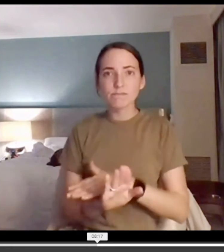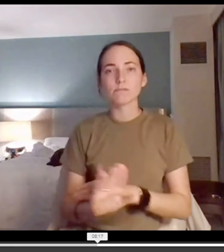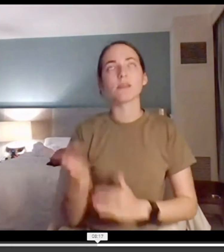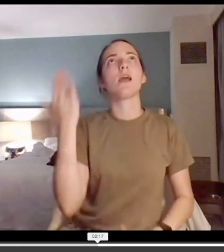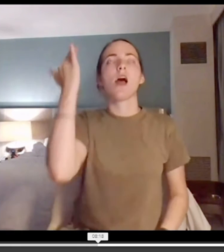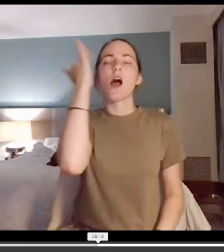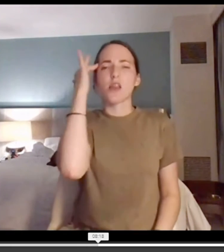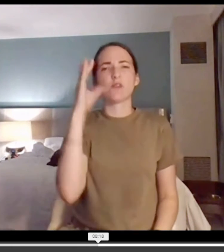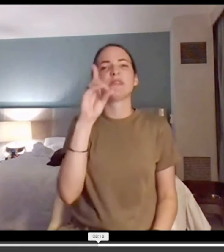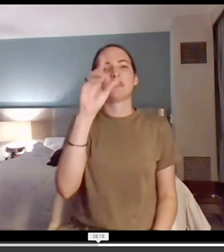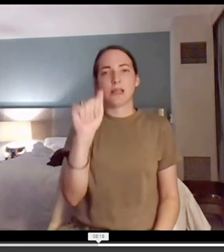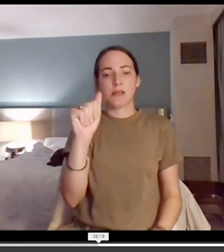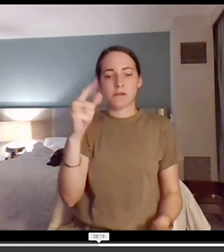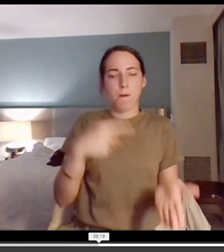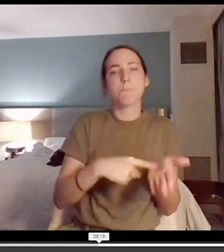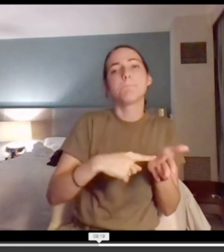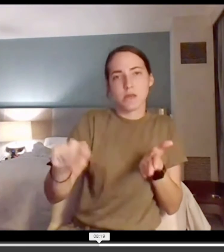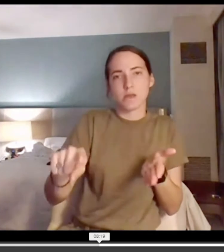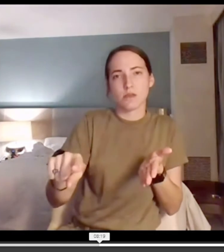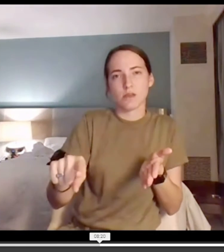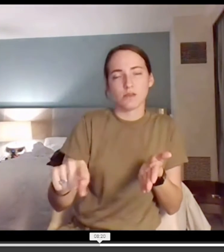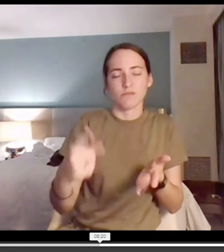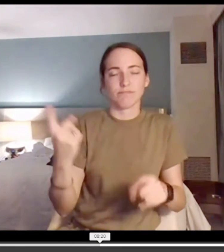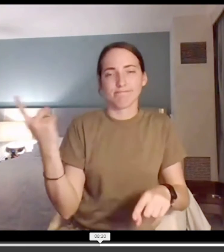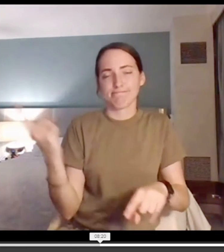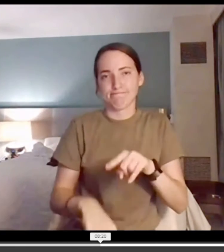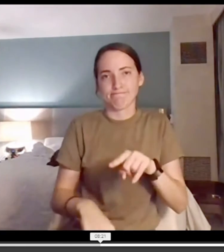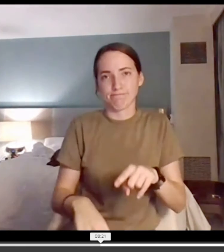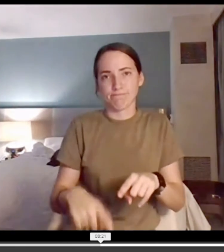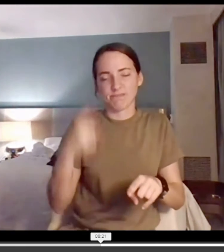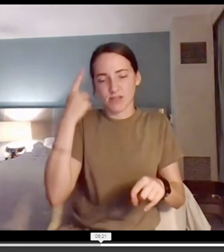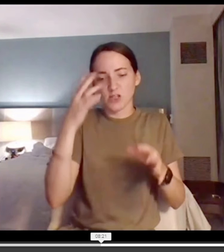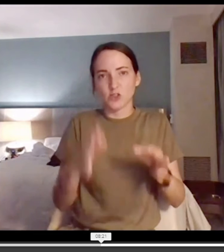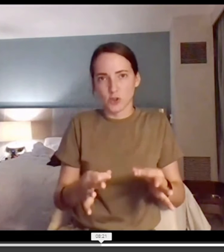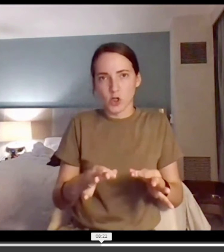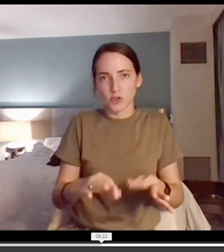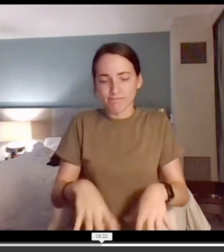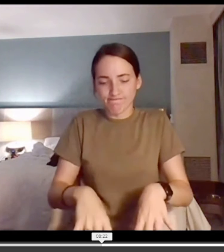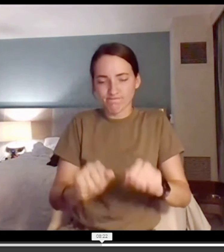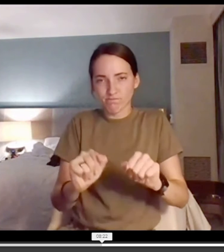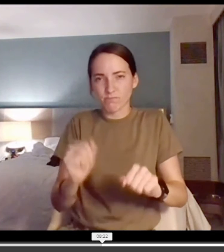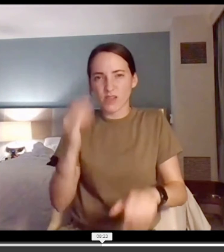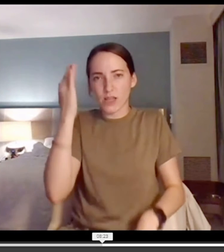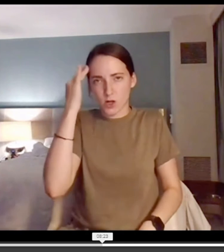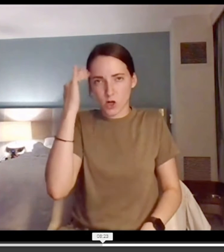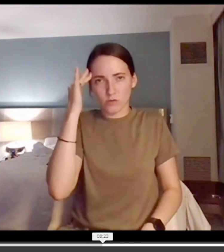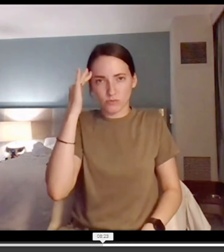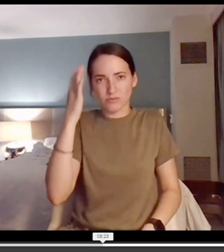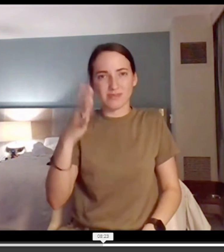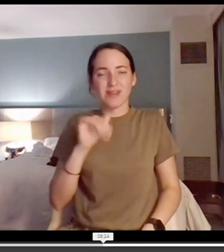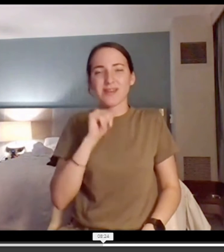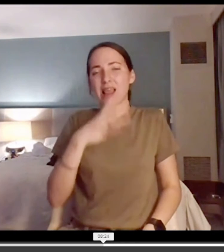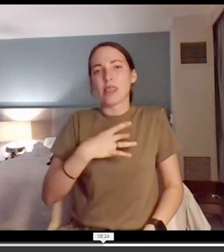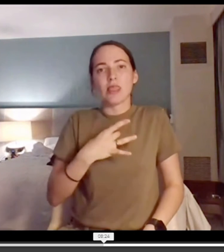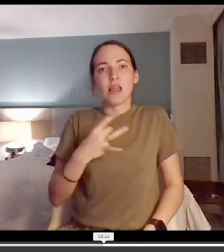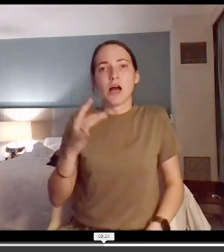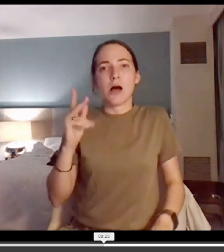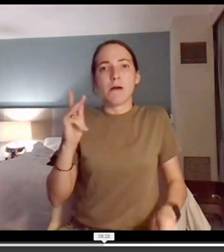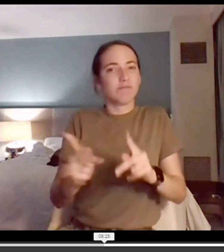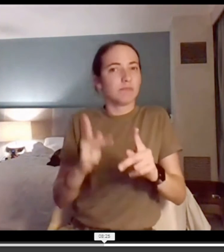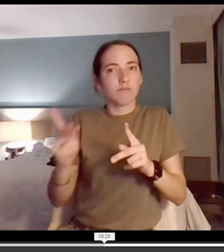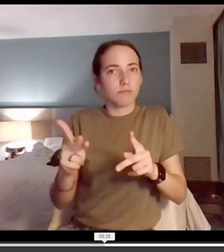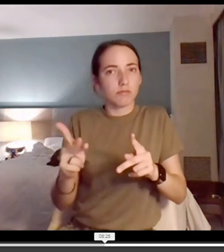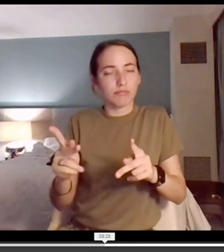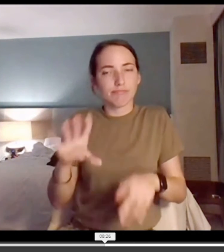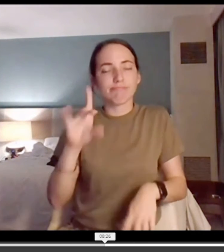please pay me. Judges pick up on that. They don't like people who feel that they are disabled already. You want to go with the idea, I'm a